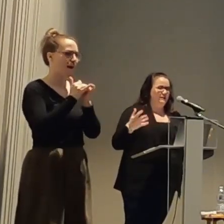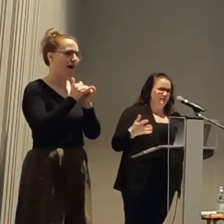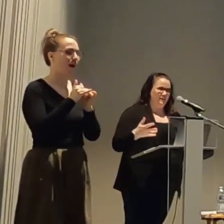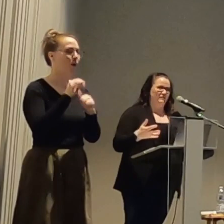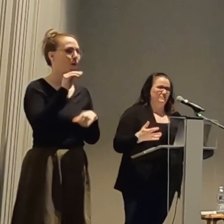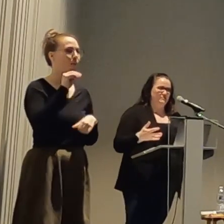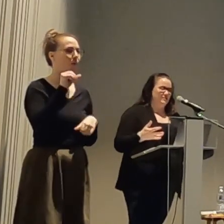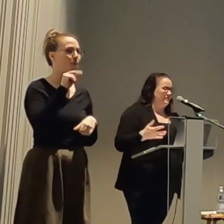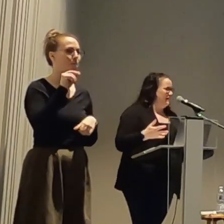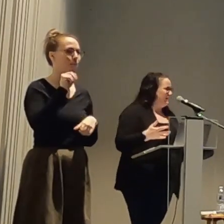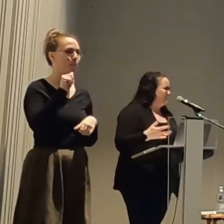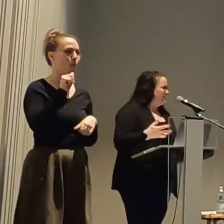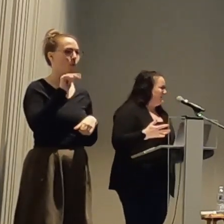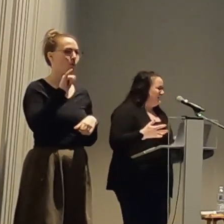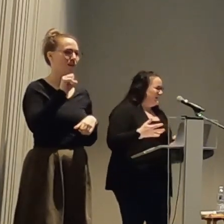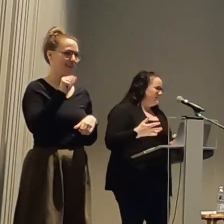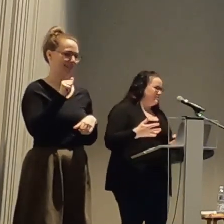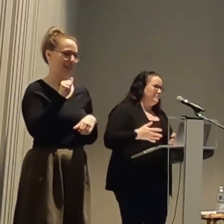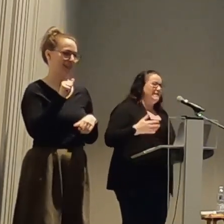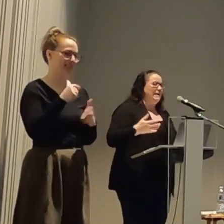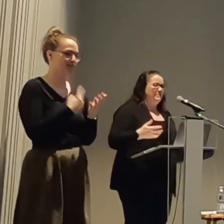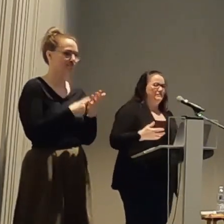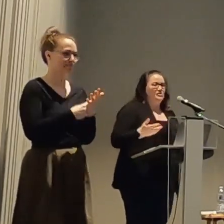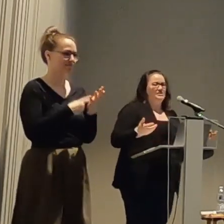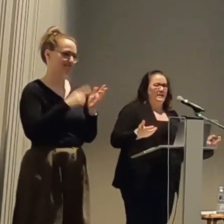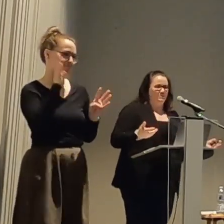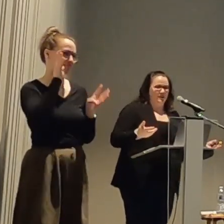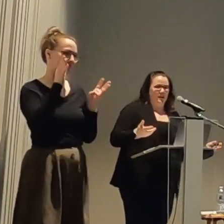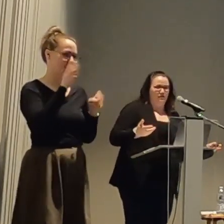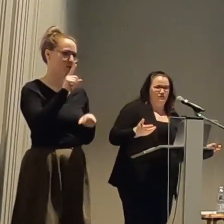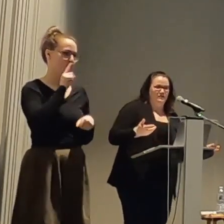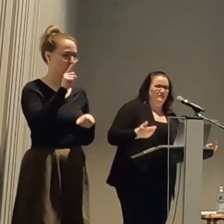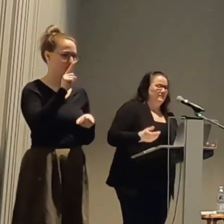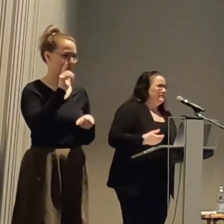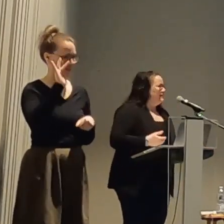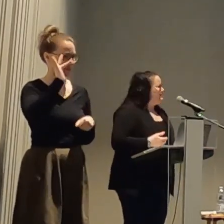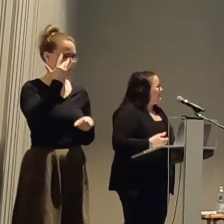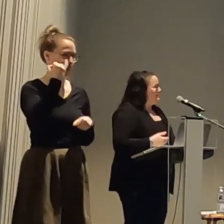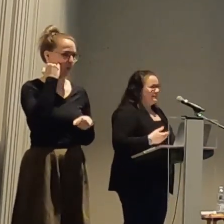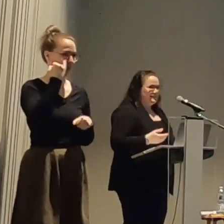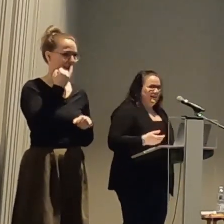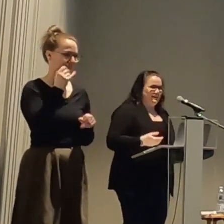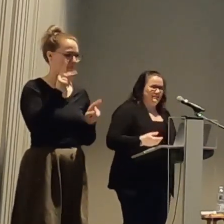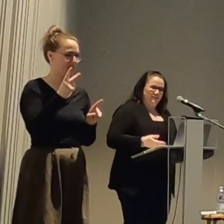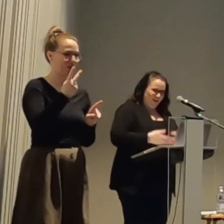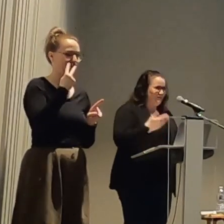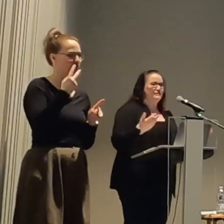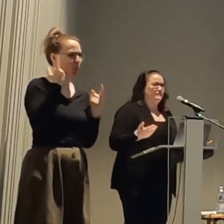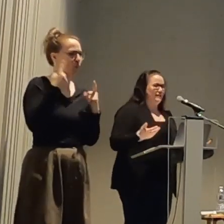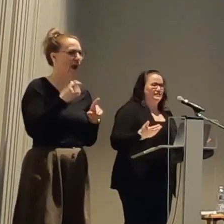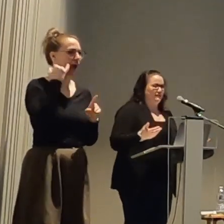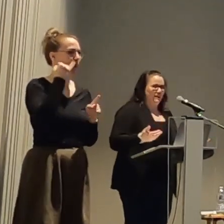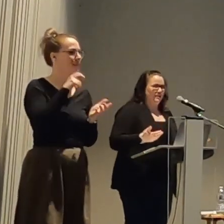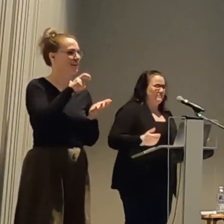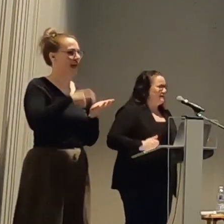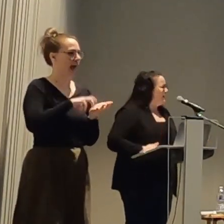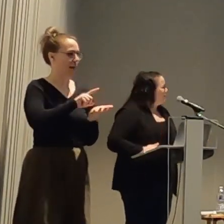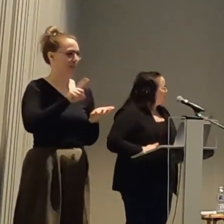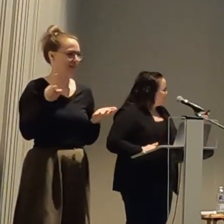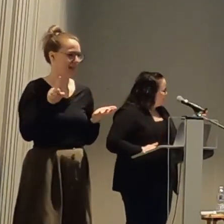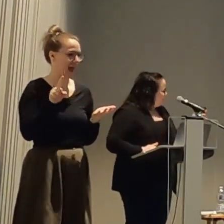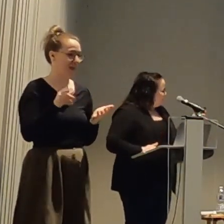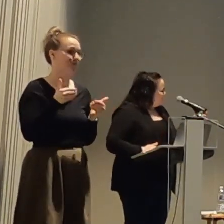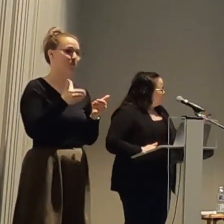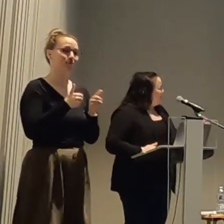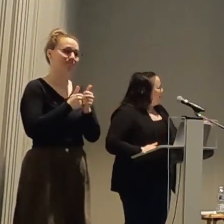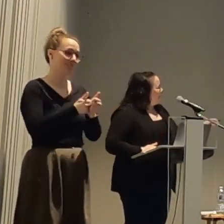really annoyed that everyone was looking at her. And so what would happen if she just got up and left? And so in this case, all of the figures have got up and